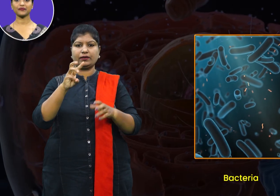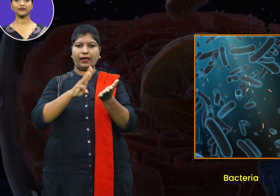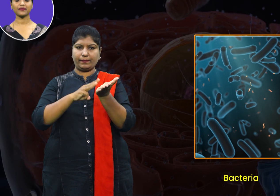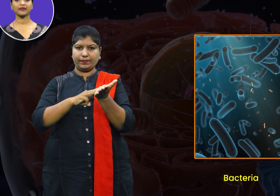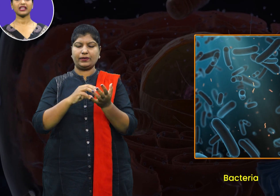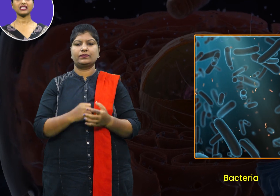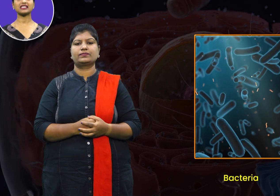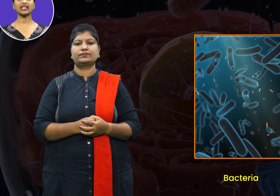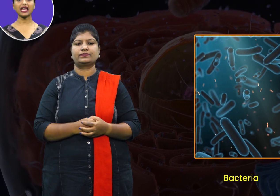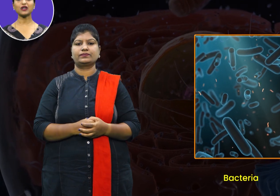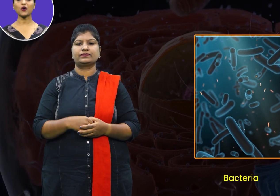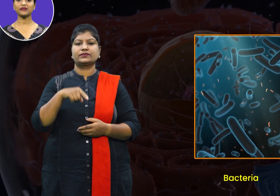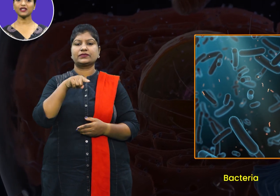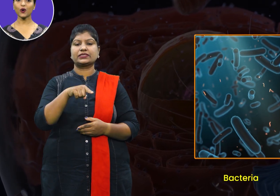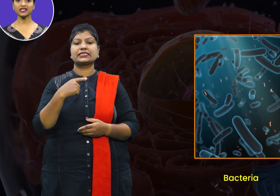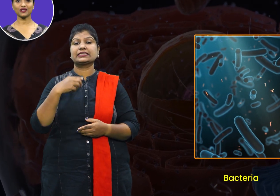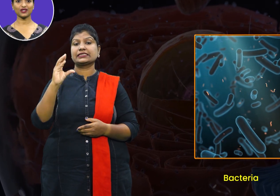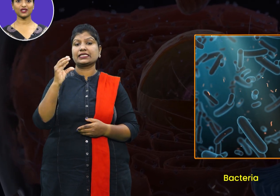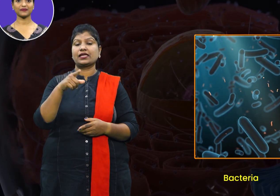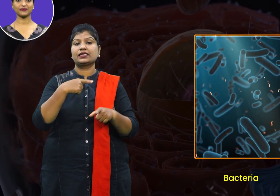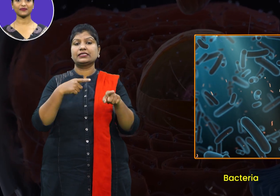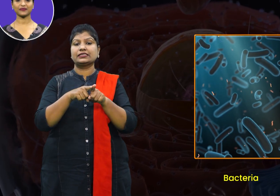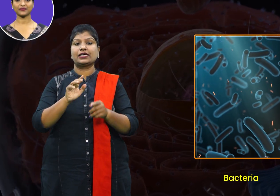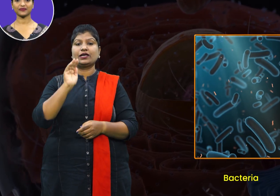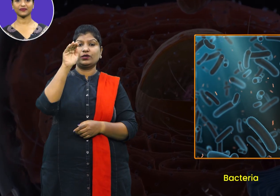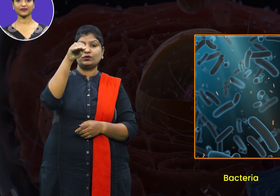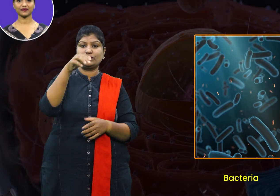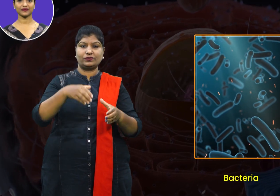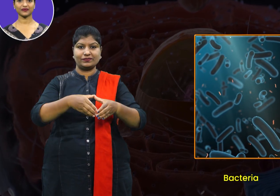millimeter is the egg of an ostrich.